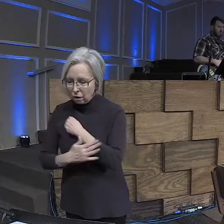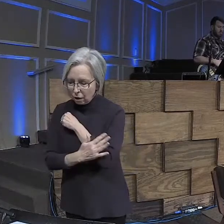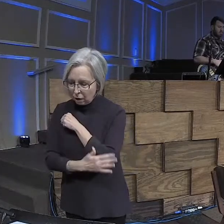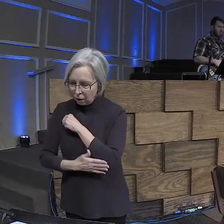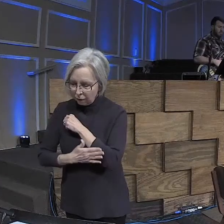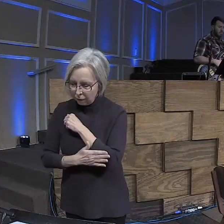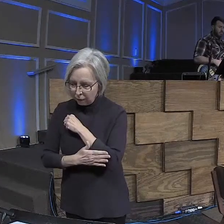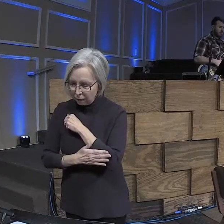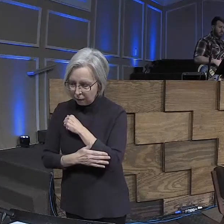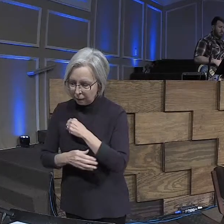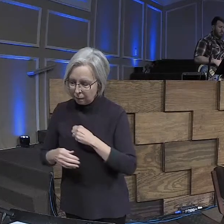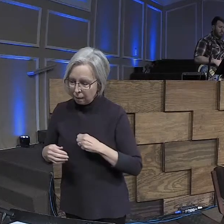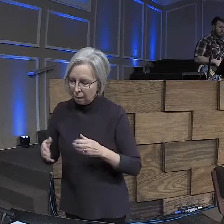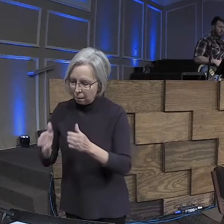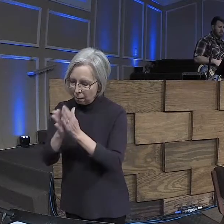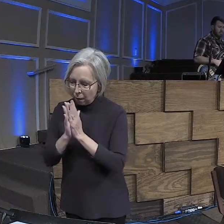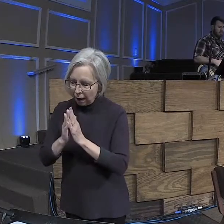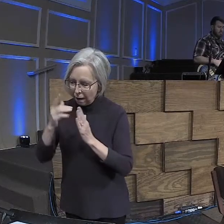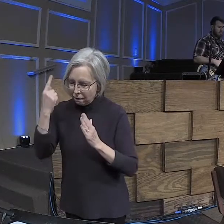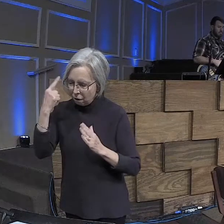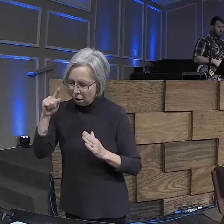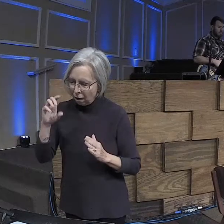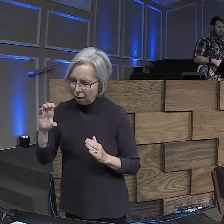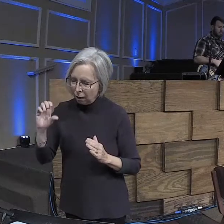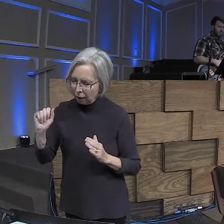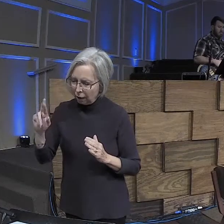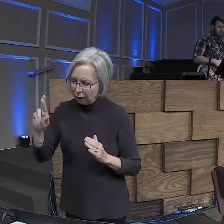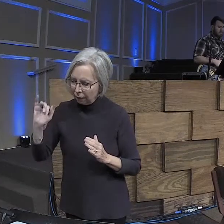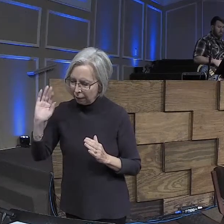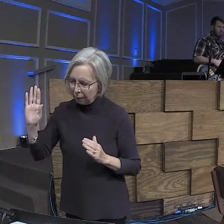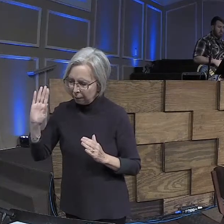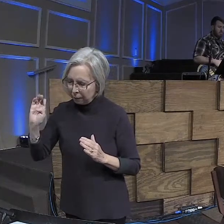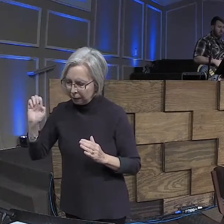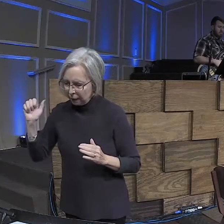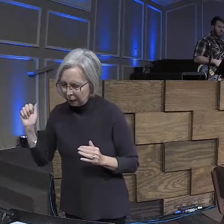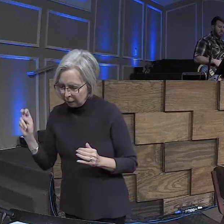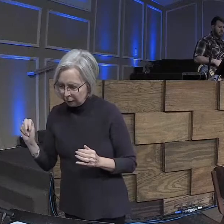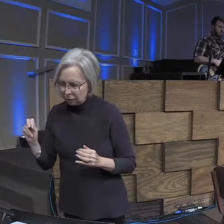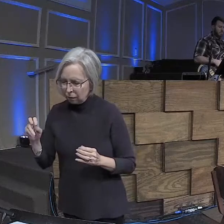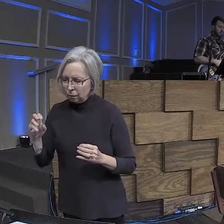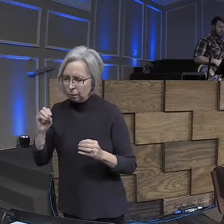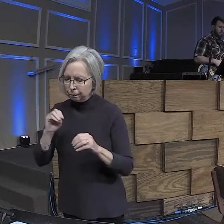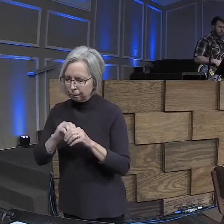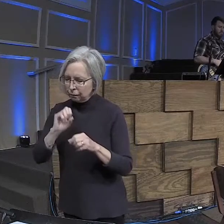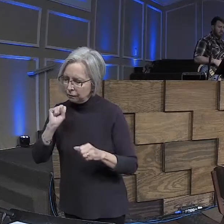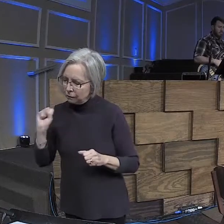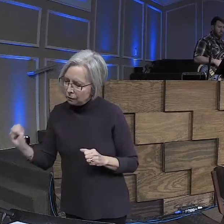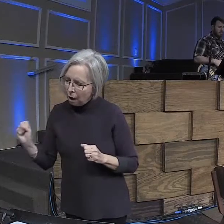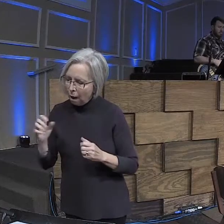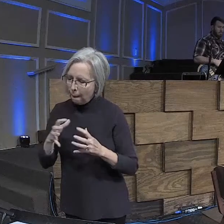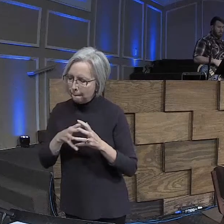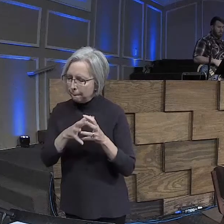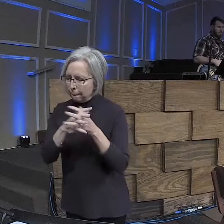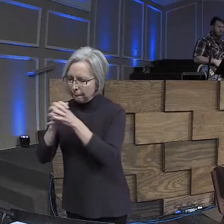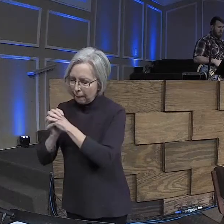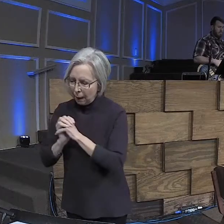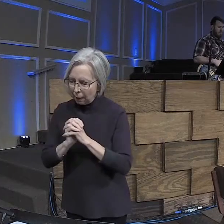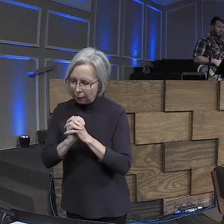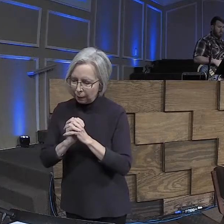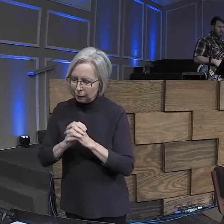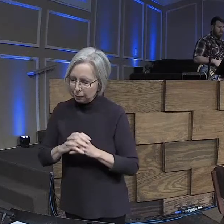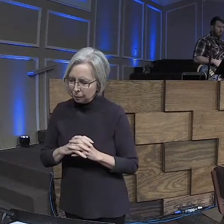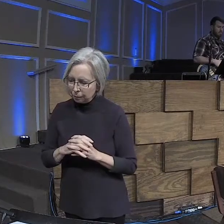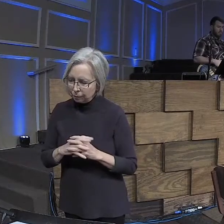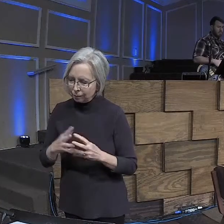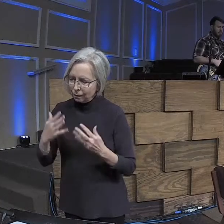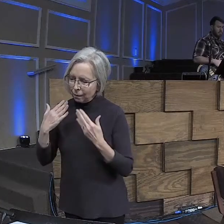the work in the Caribbean. Father, I pray for what you're doing in Central and South America. Lord, I thank you